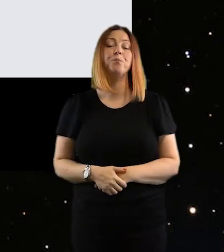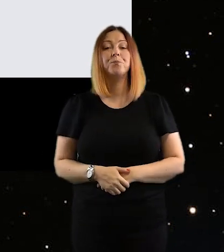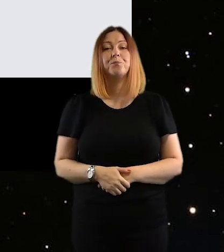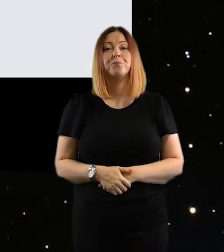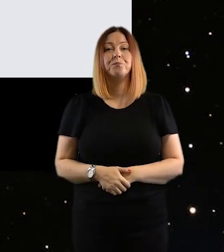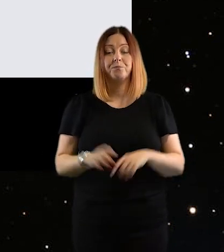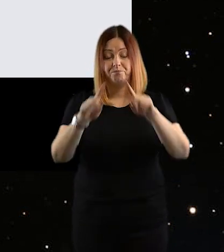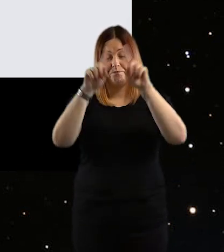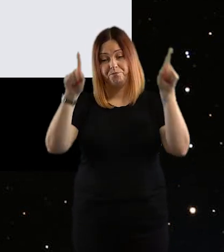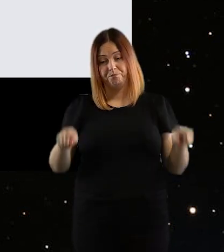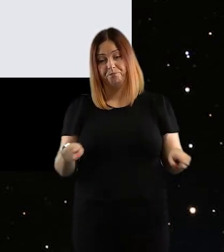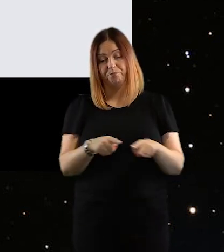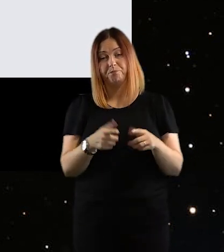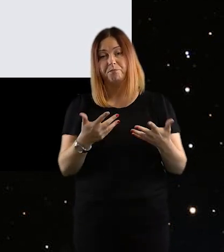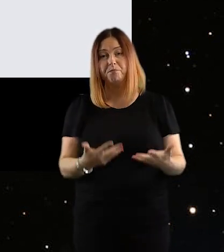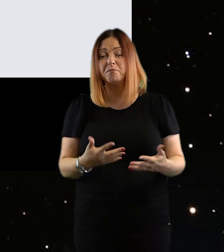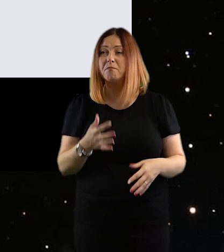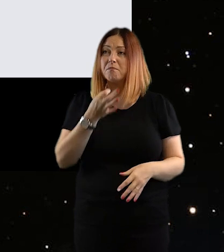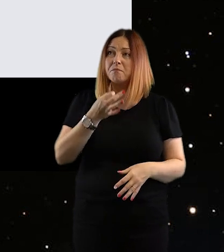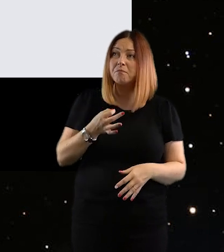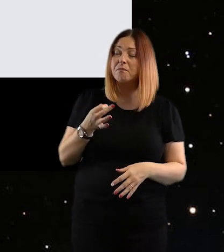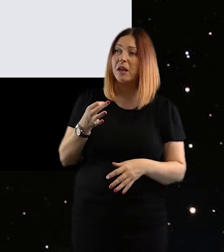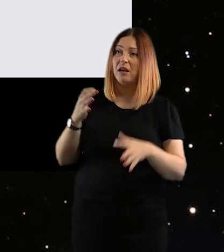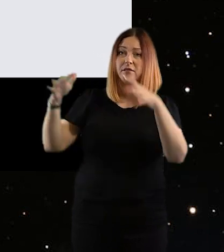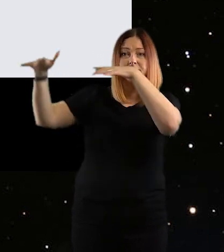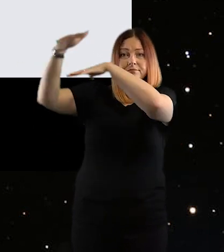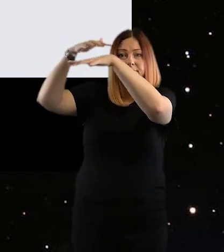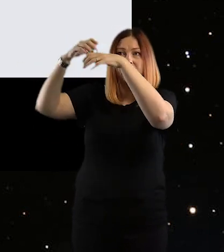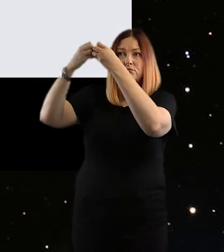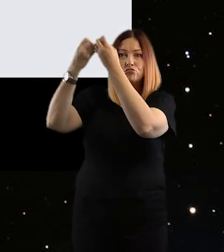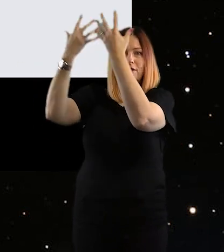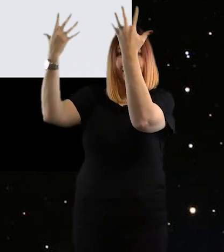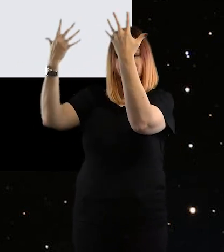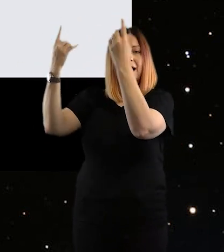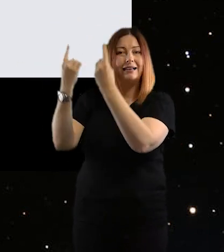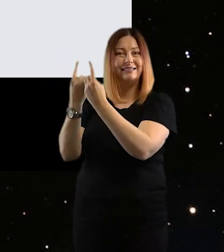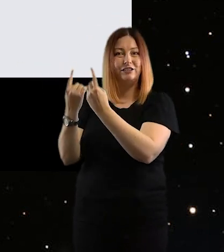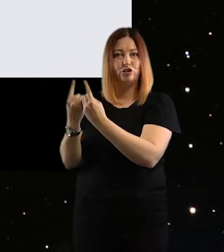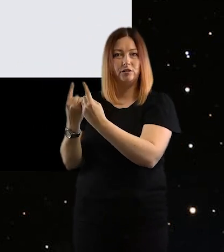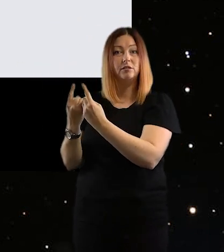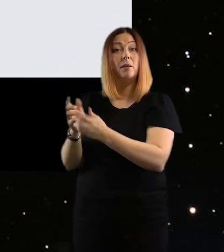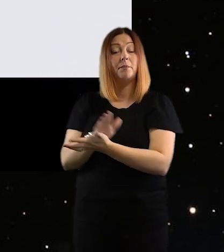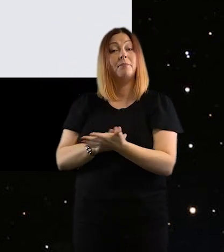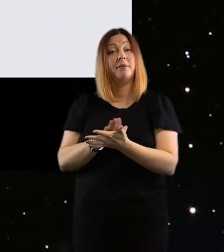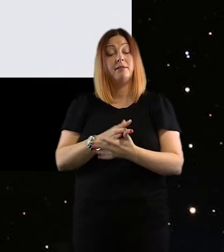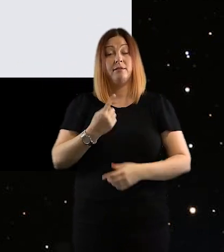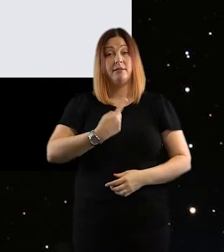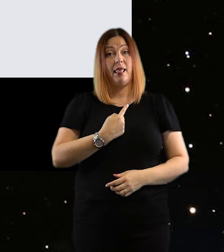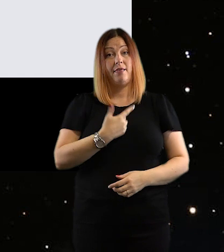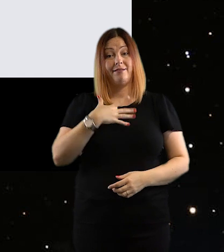me about the sky brightness and the seeing conditions. So again, these are options and choices that you need to